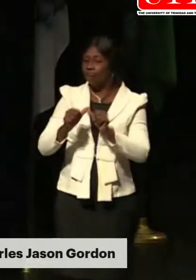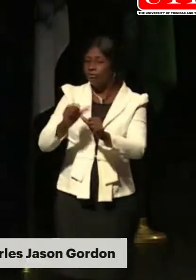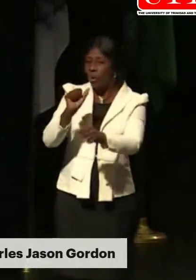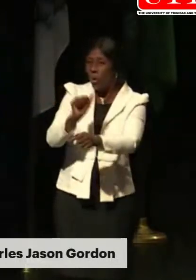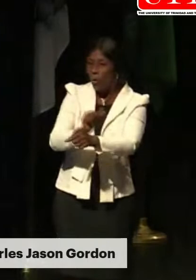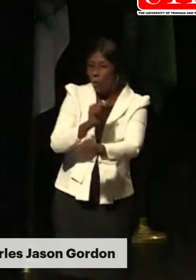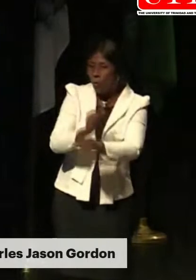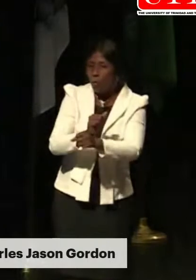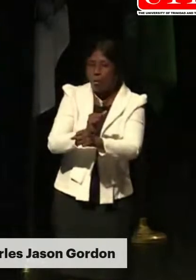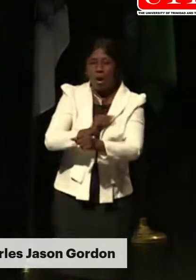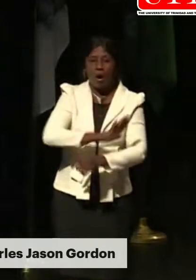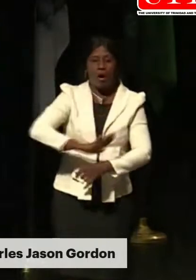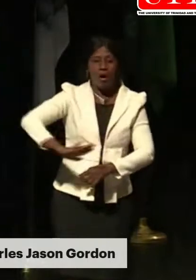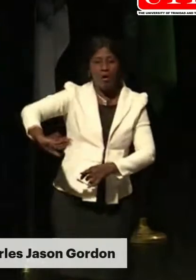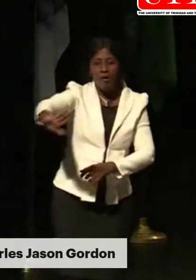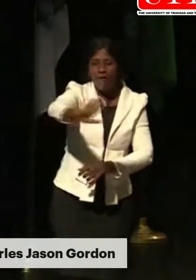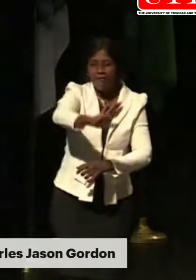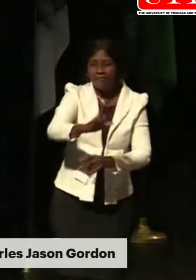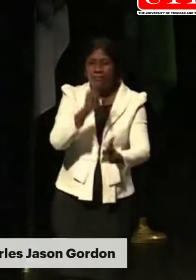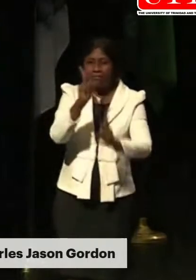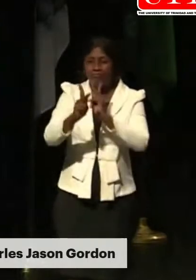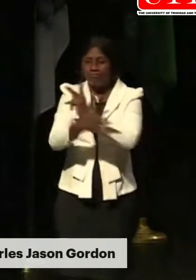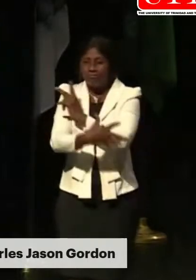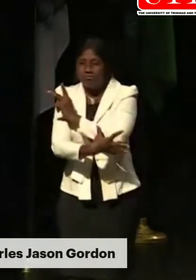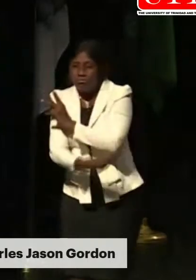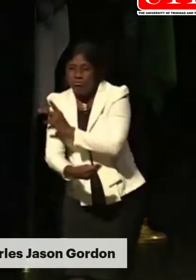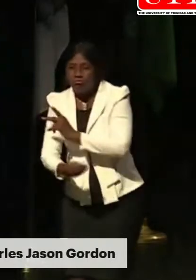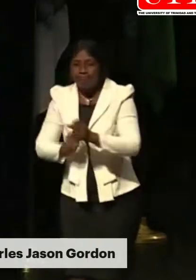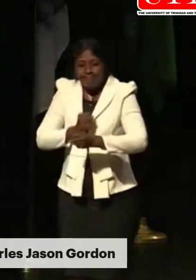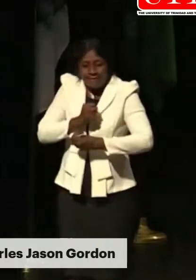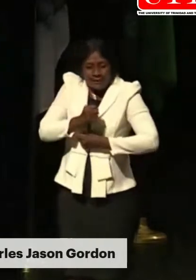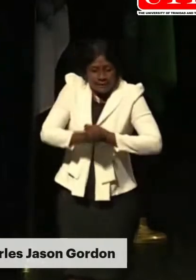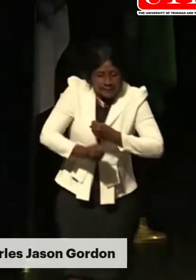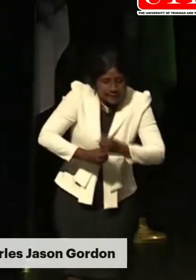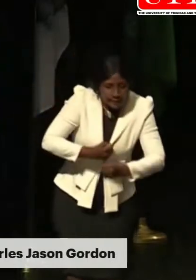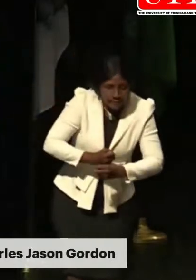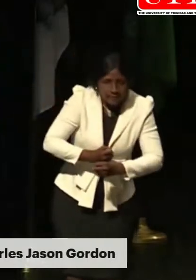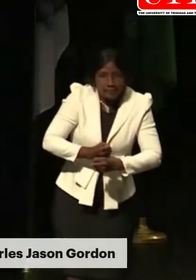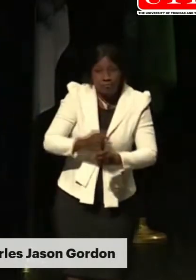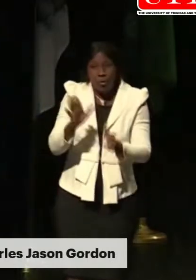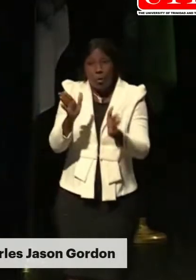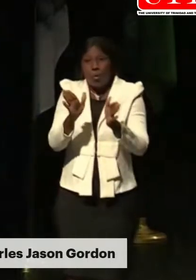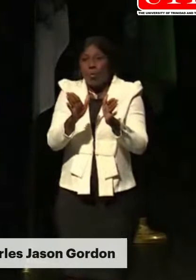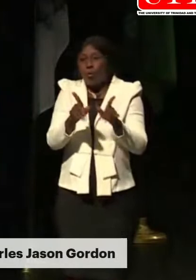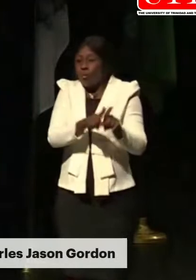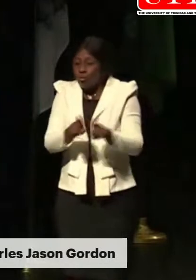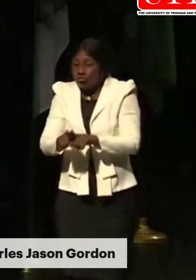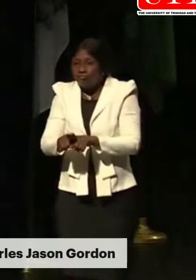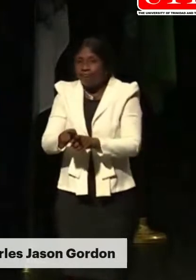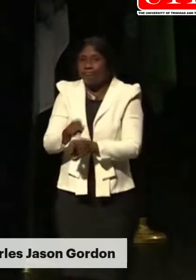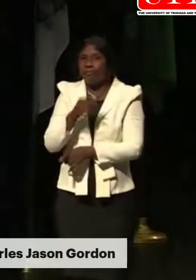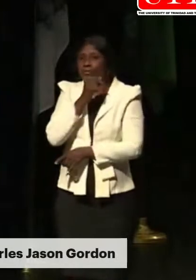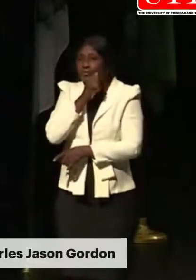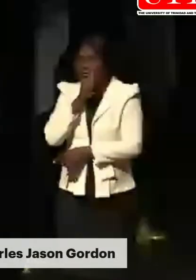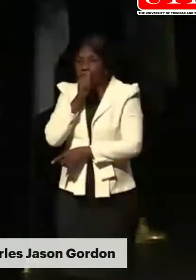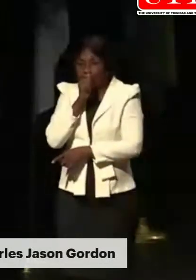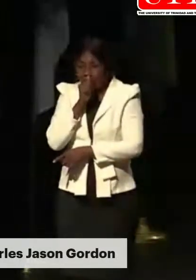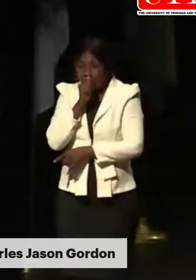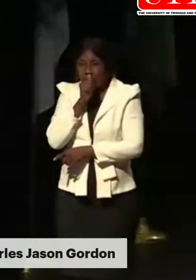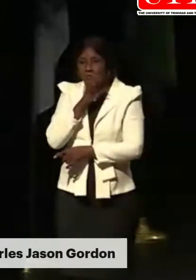communities, non-governmental organizations, and the private sector to improve the quality of life for